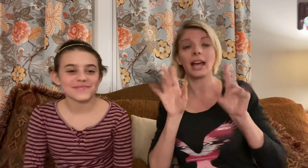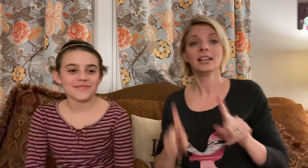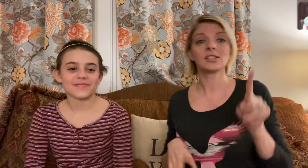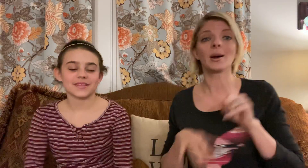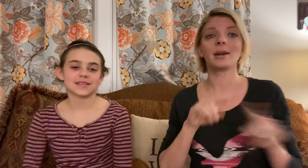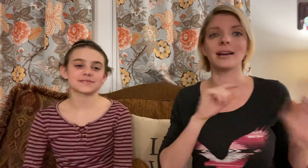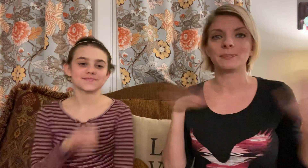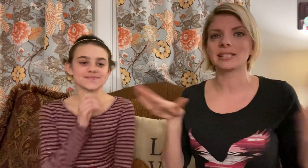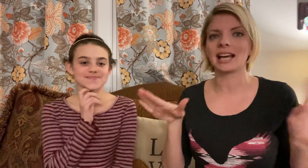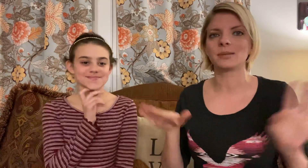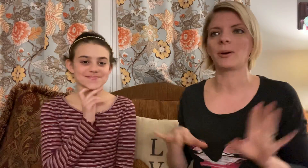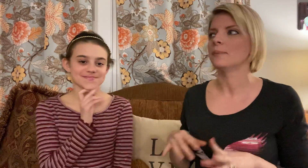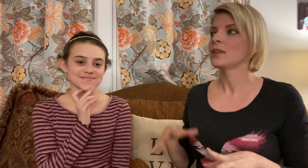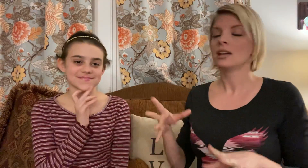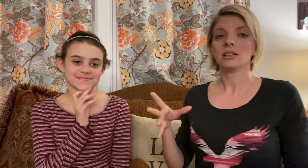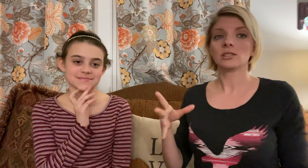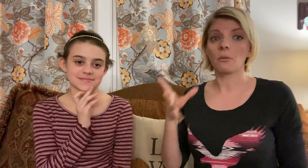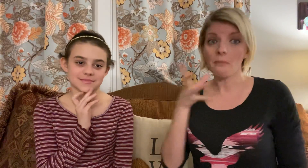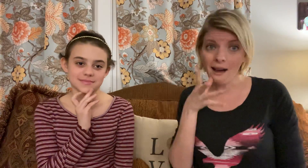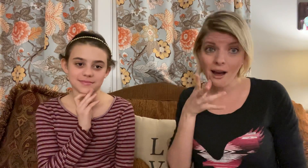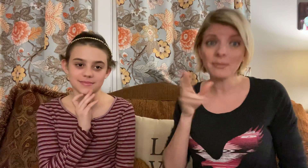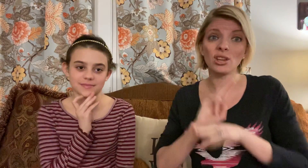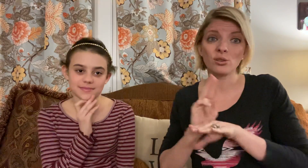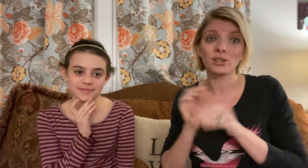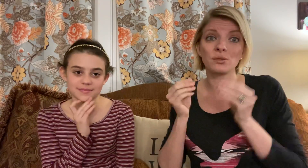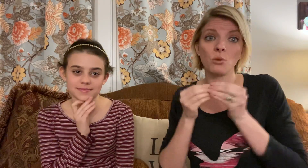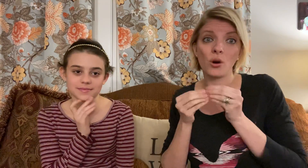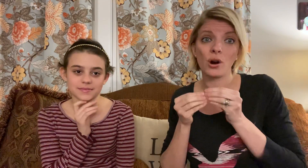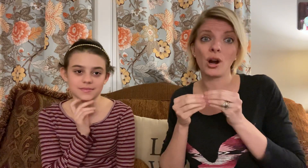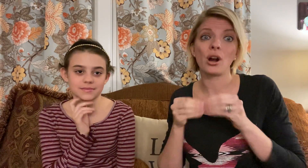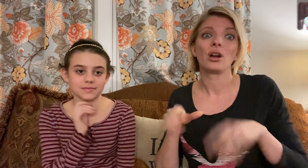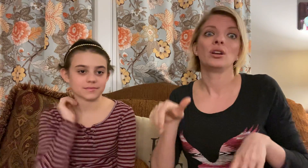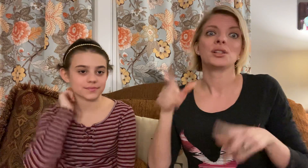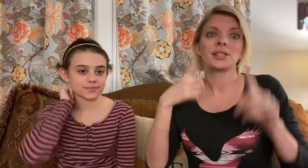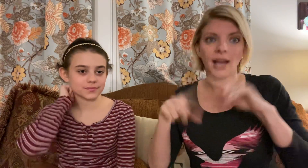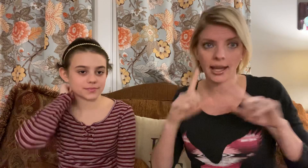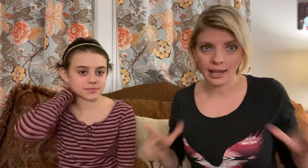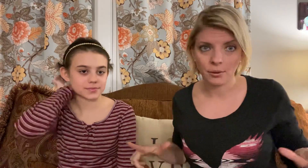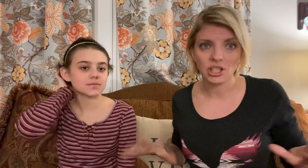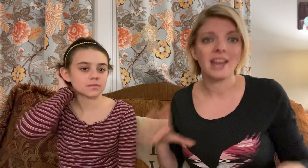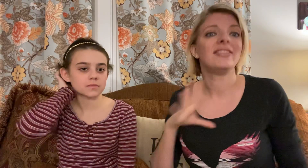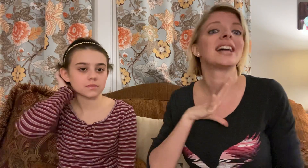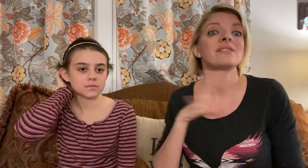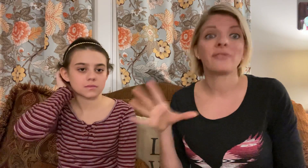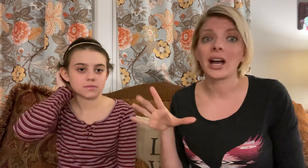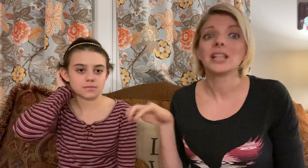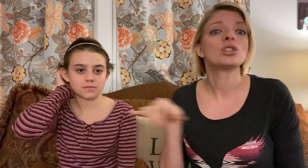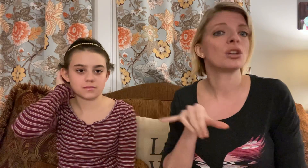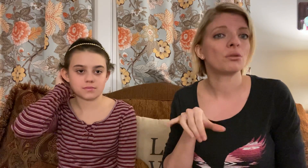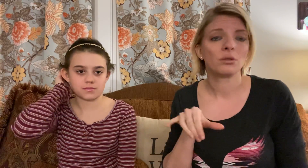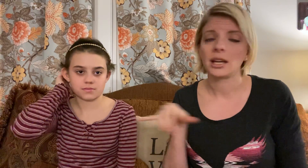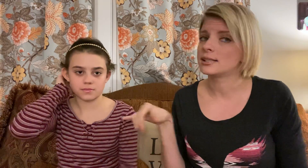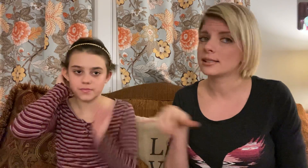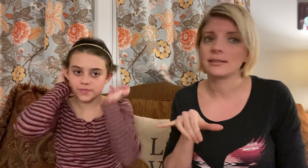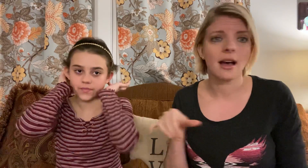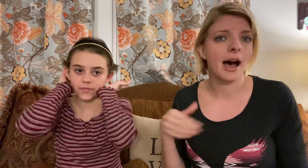so anyways, besides the point. So Mommy uses more sign language, and that's fine too. It does not